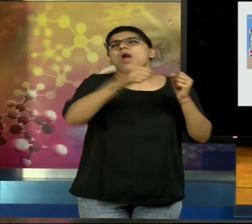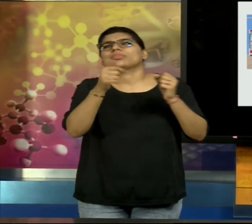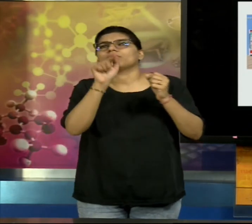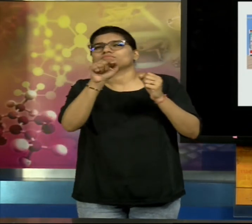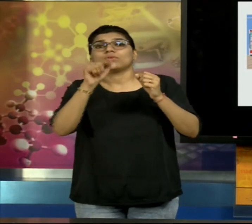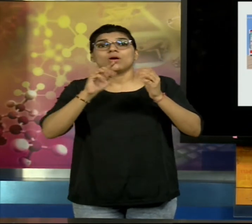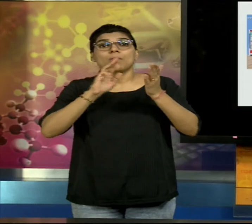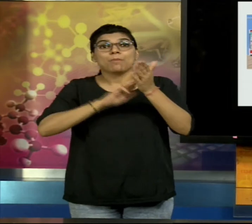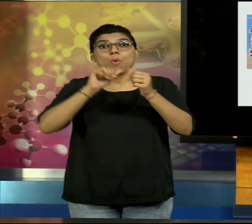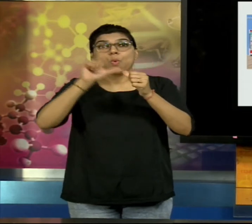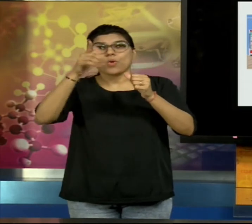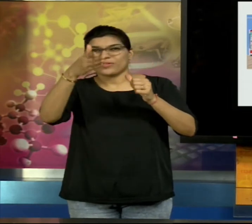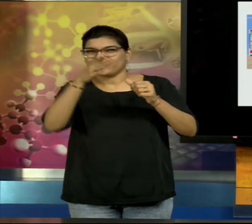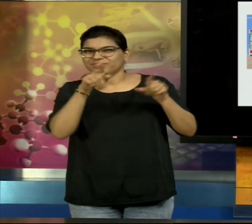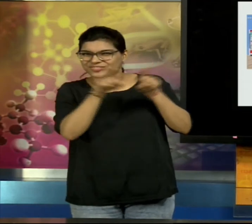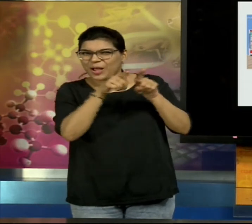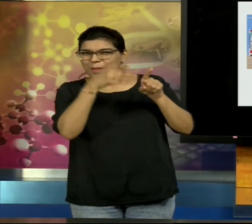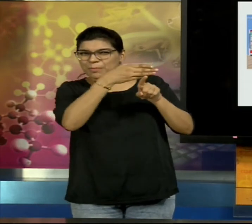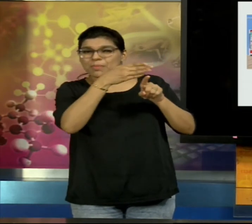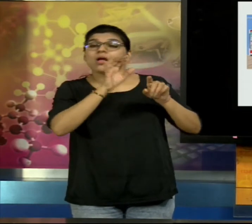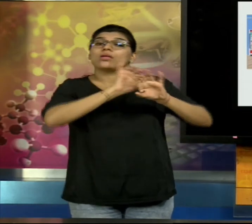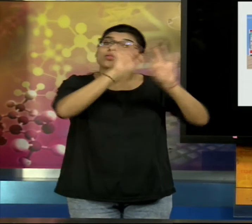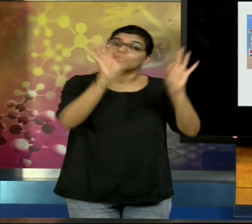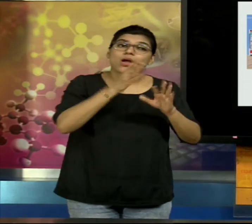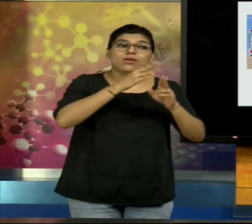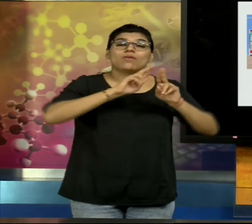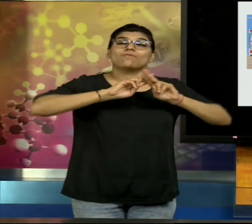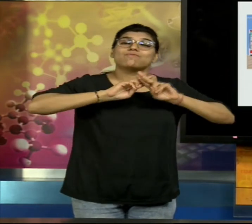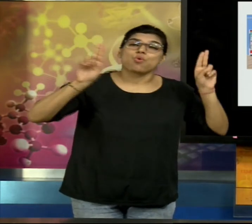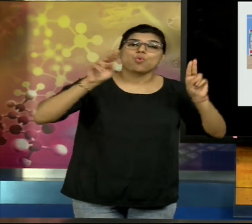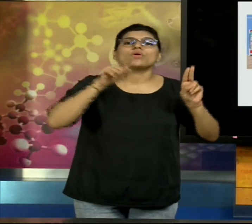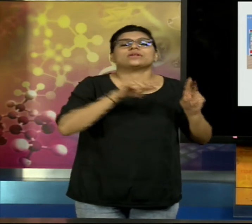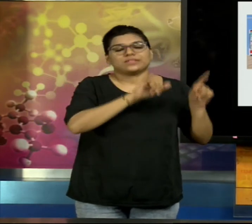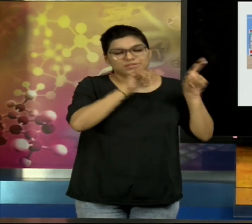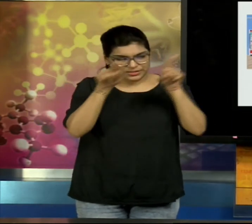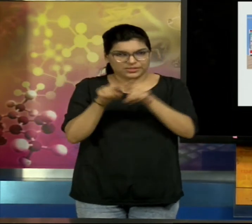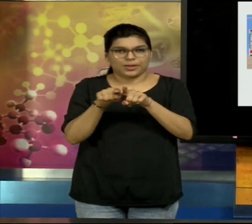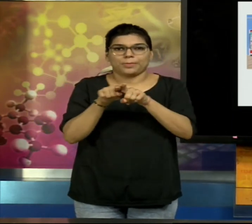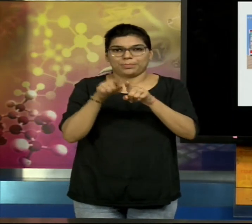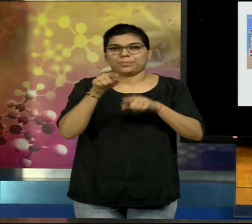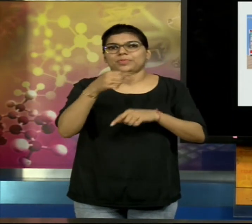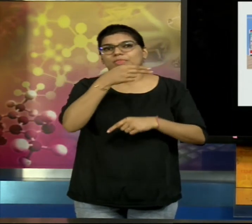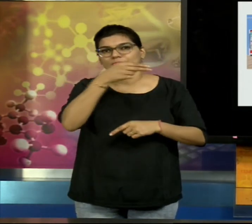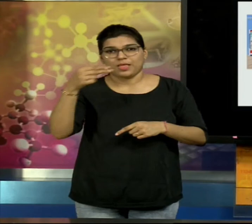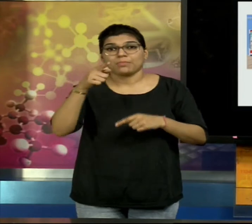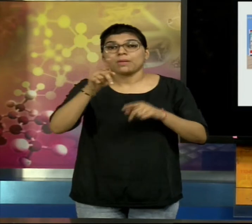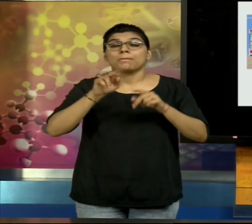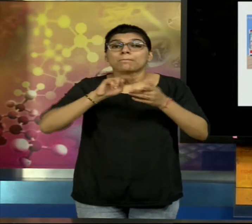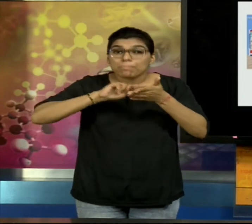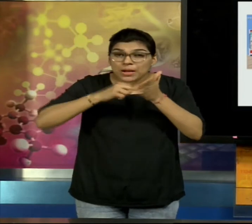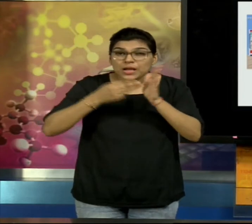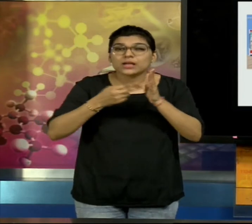different jewelries and different clothes. Like at malls you can see super